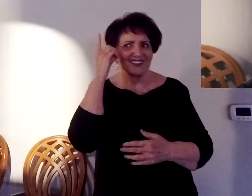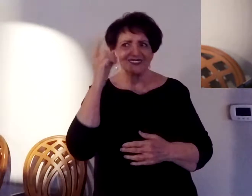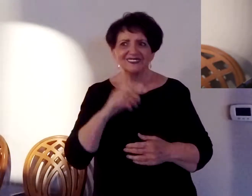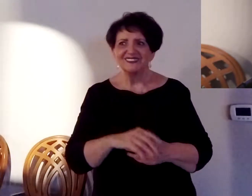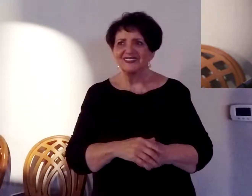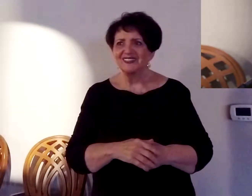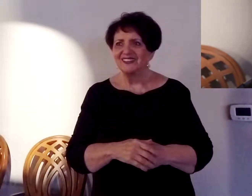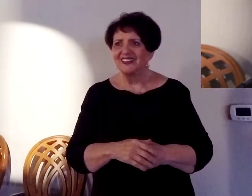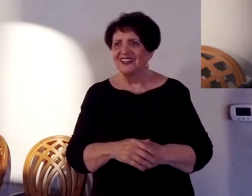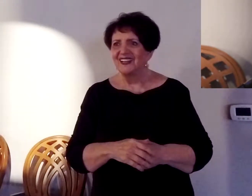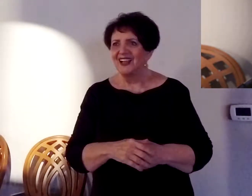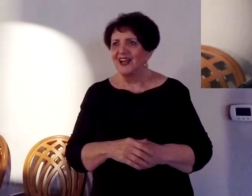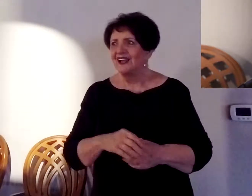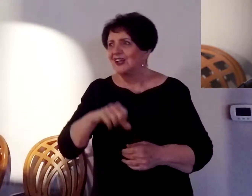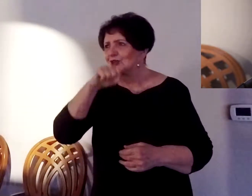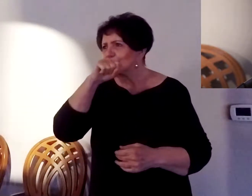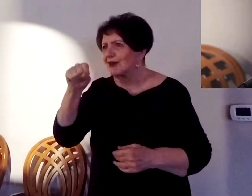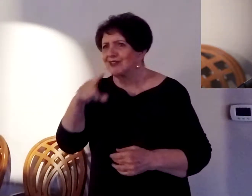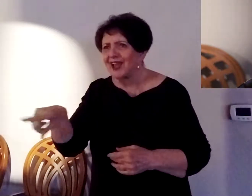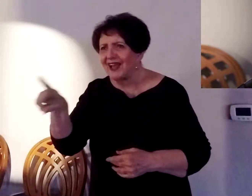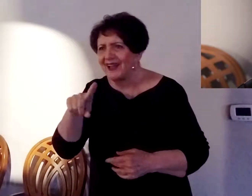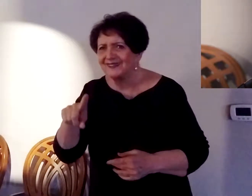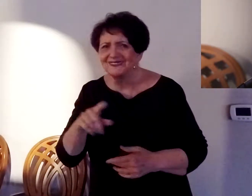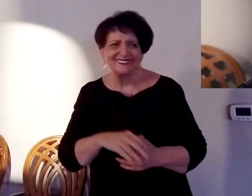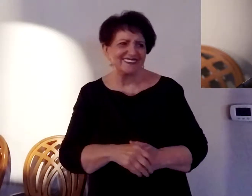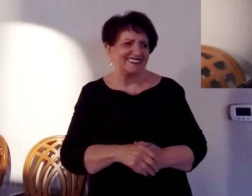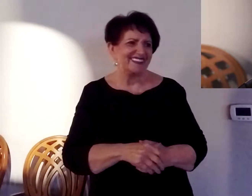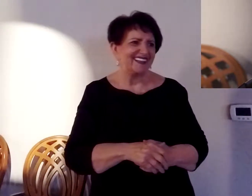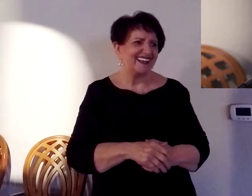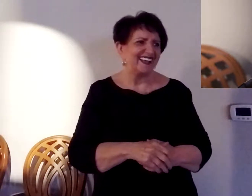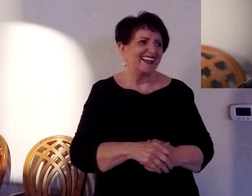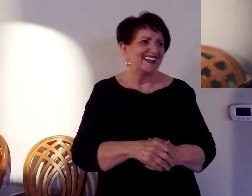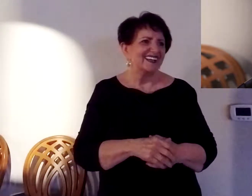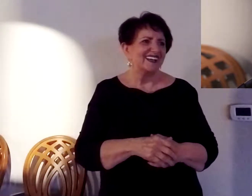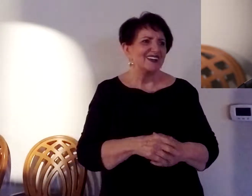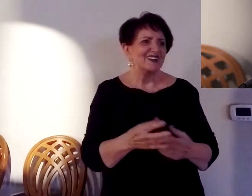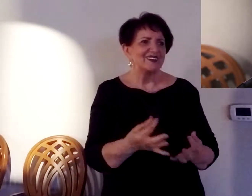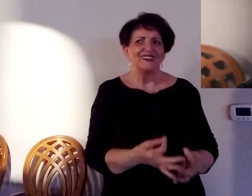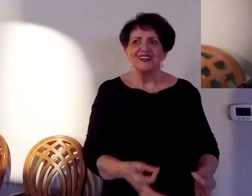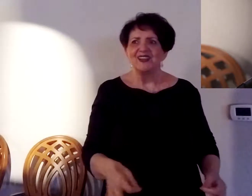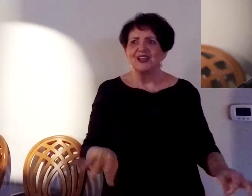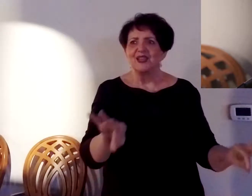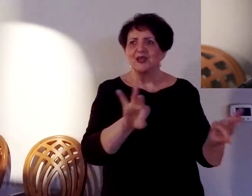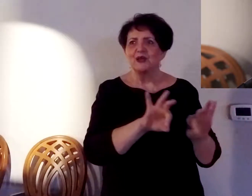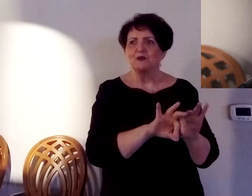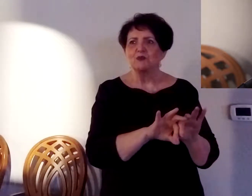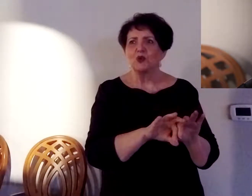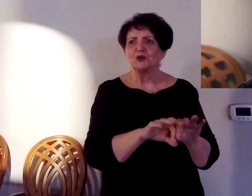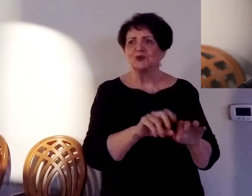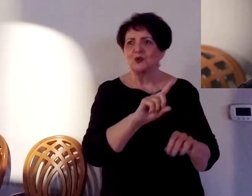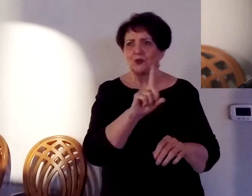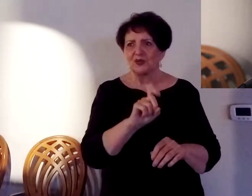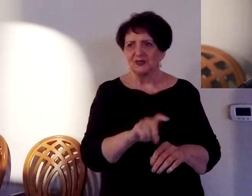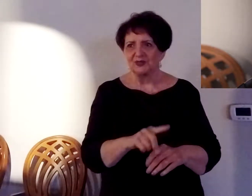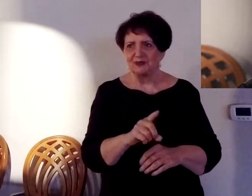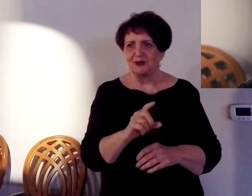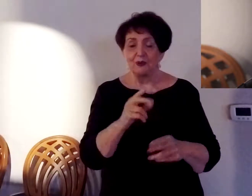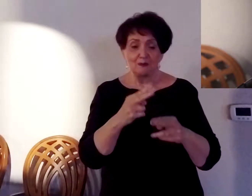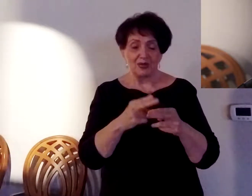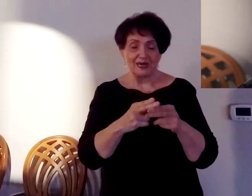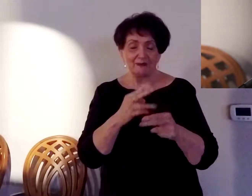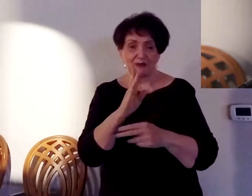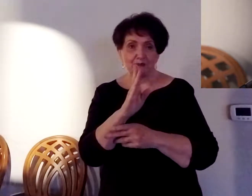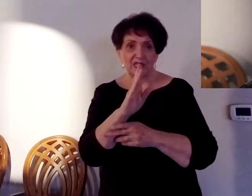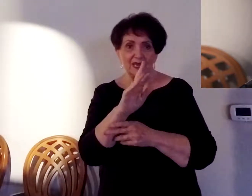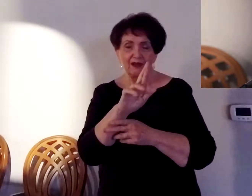music department. Love you guys. I have a very important question. I'm sorry. I am Brian Edney. Yep. And I'm